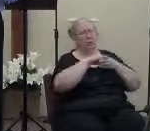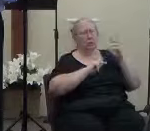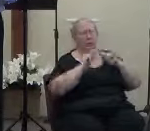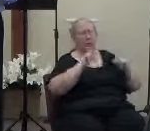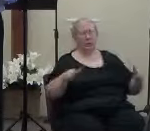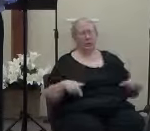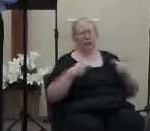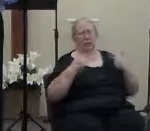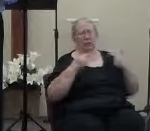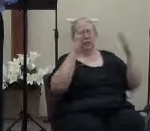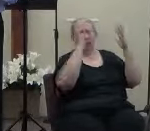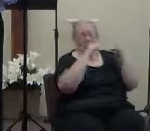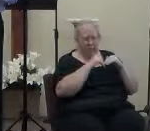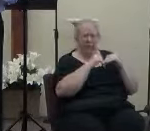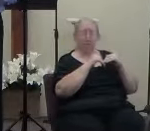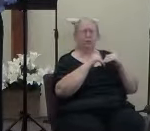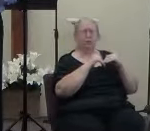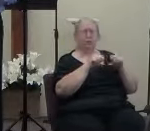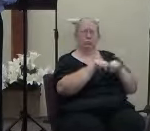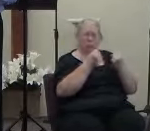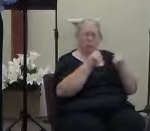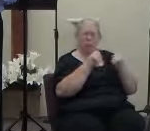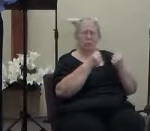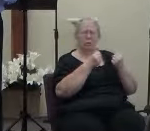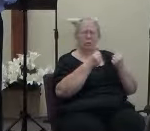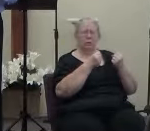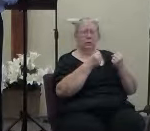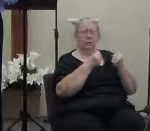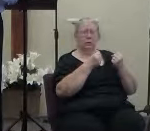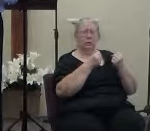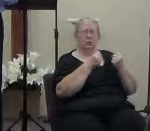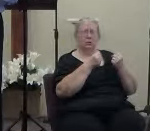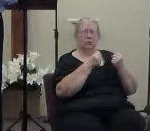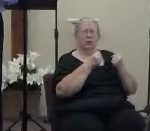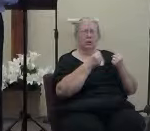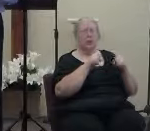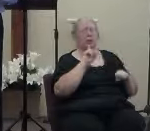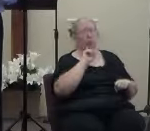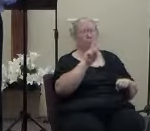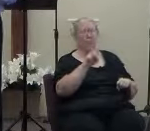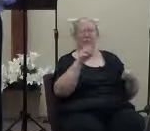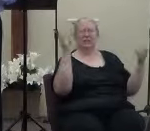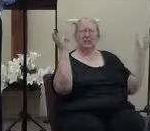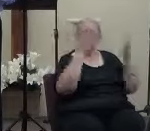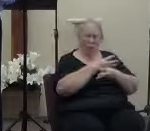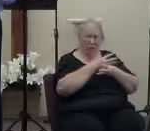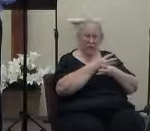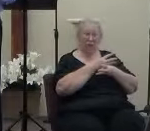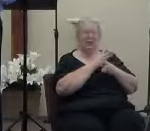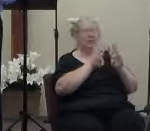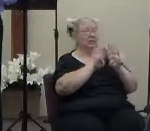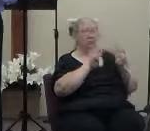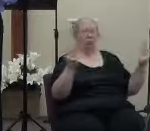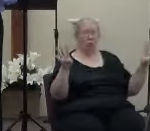And I think what's even worse maybe than a broken wall is a wall that's been built up and can't be broken right now. That needs